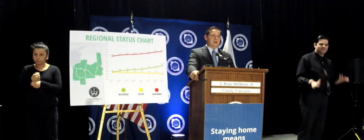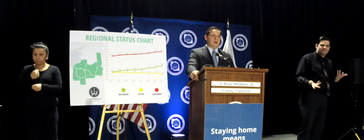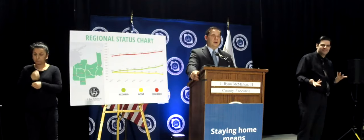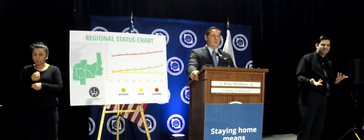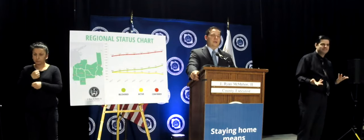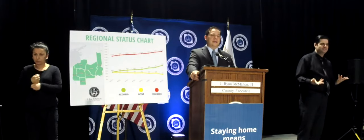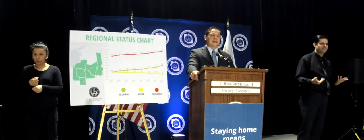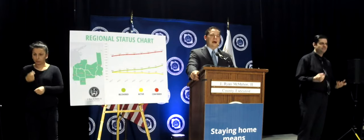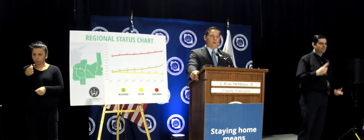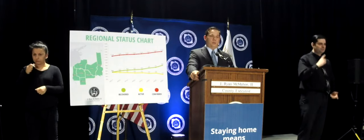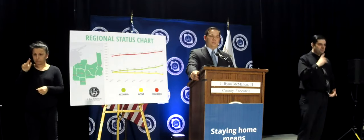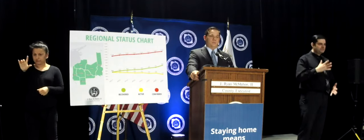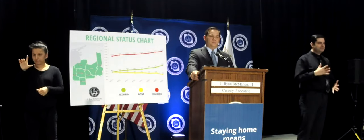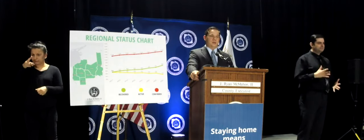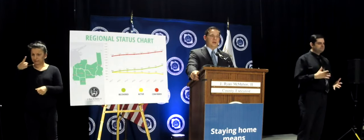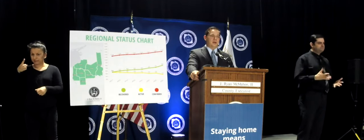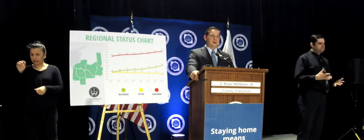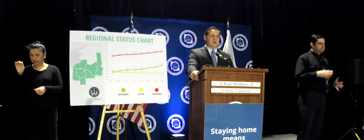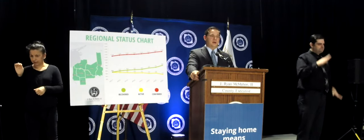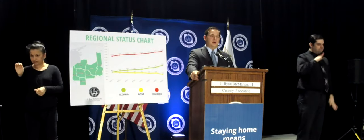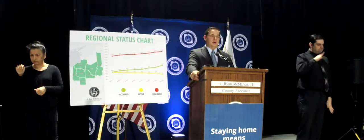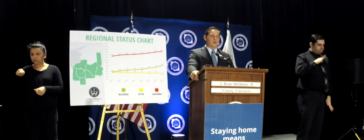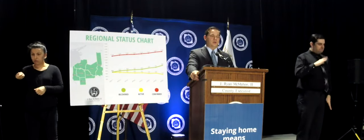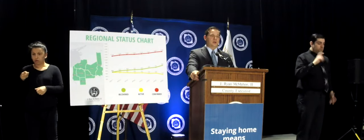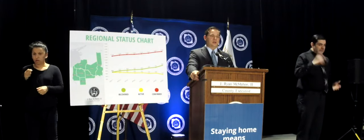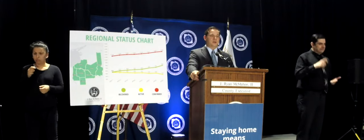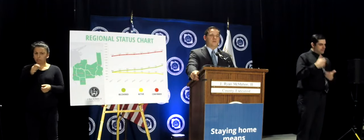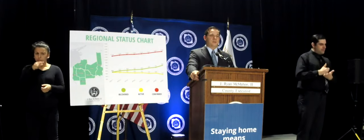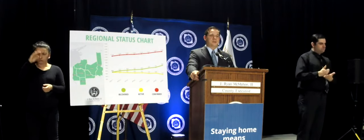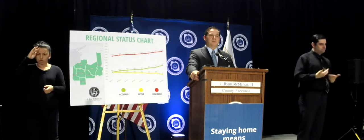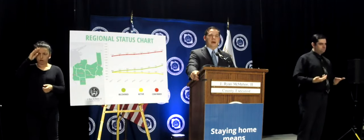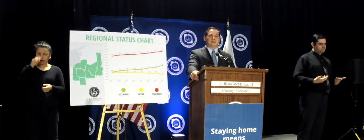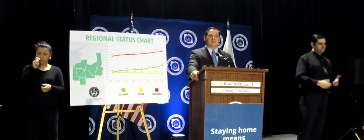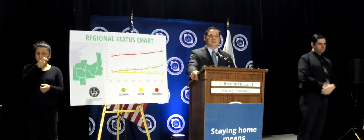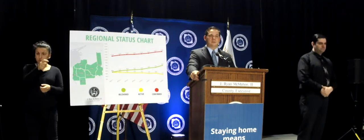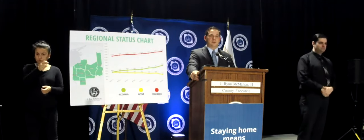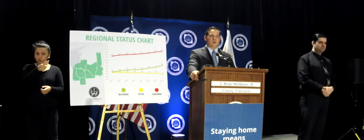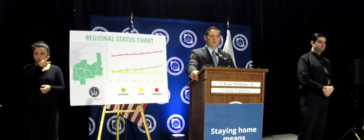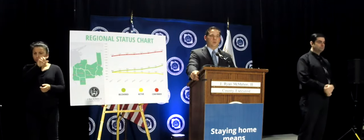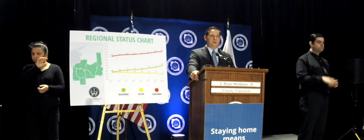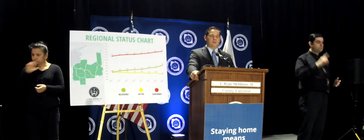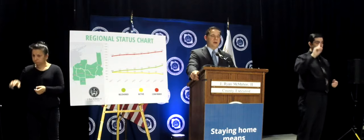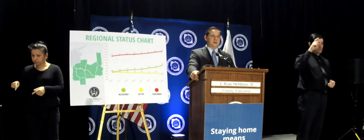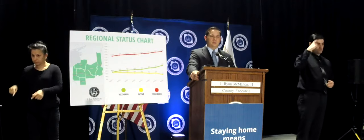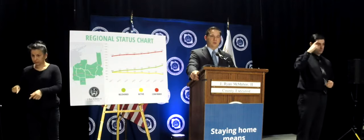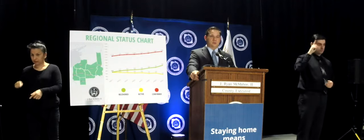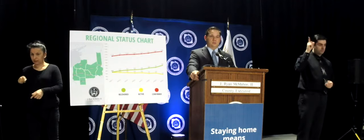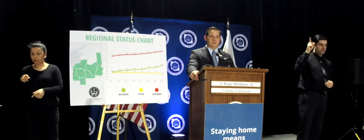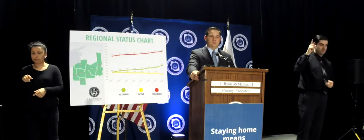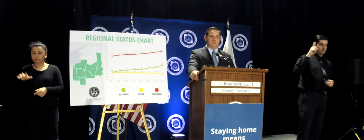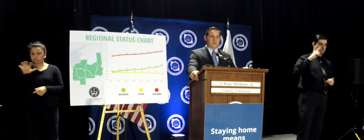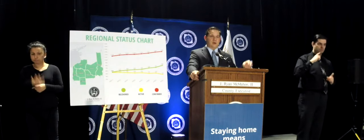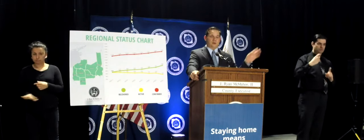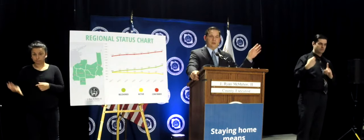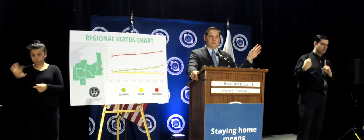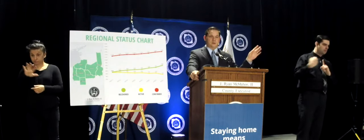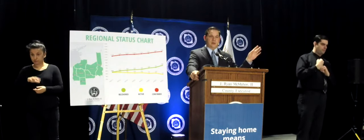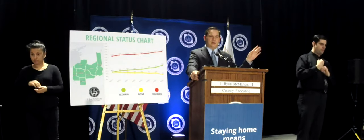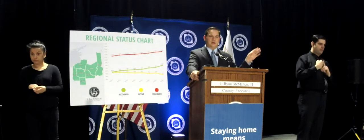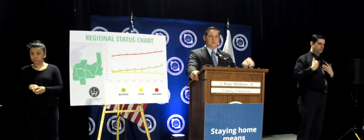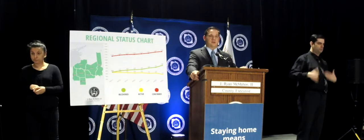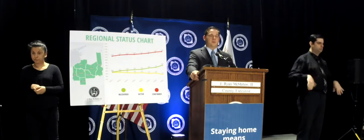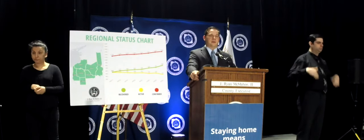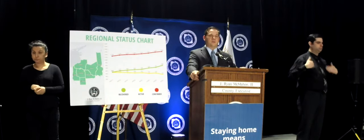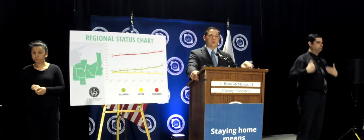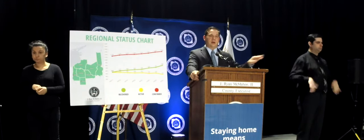certainly we need help. And when you look at the governments impacted, we've been impacted the most. Head over heels.